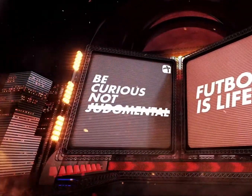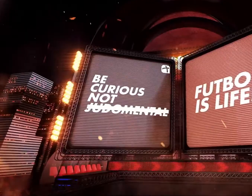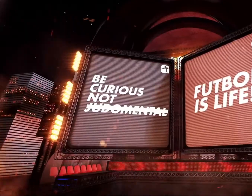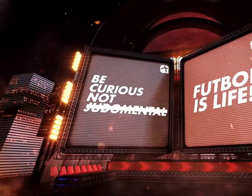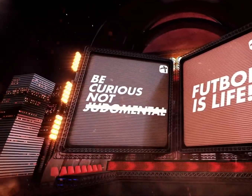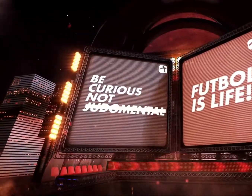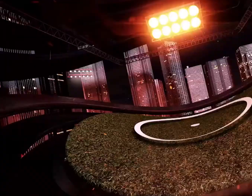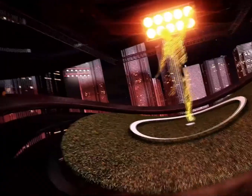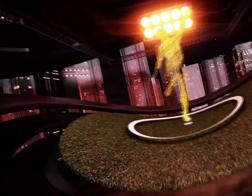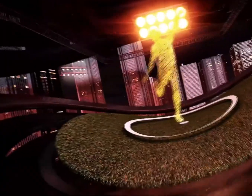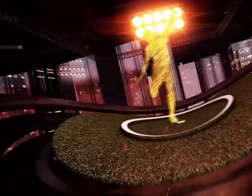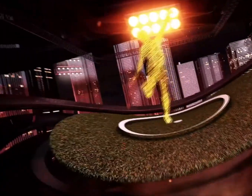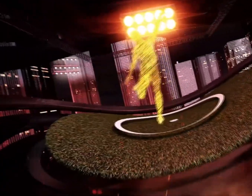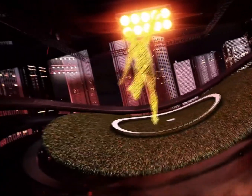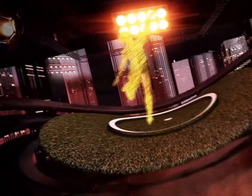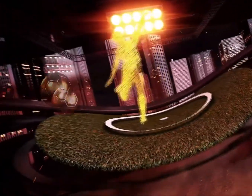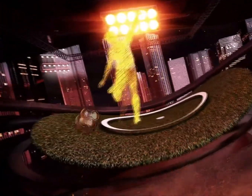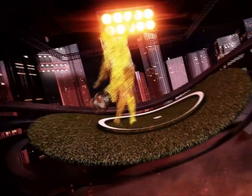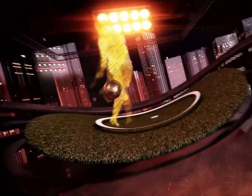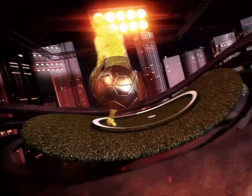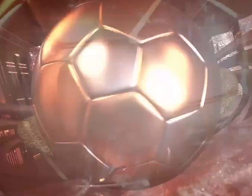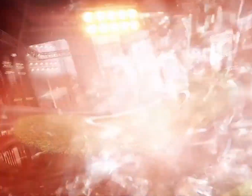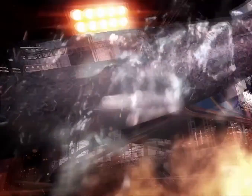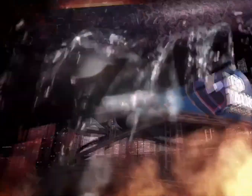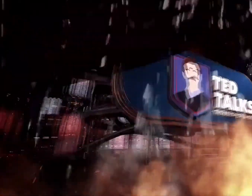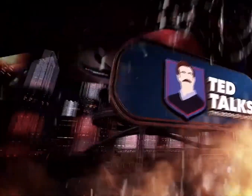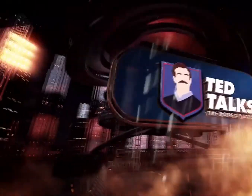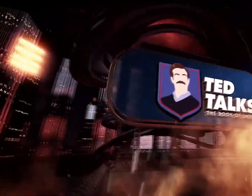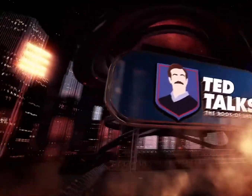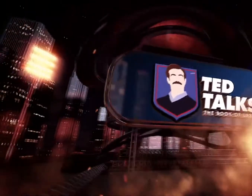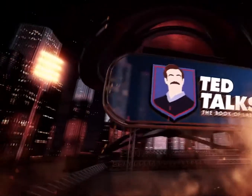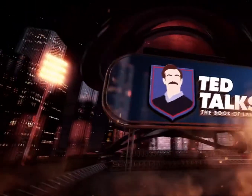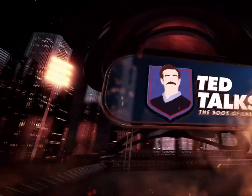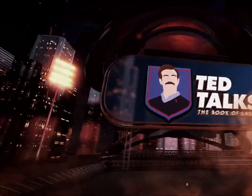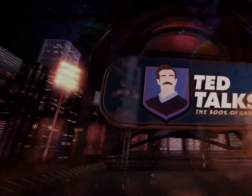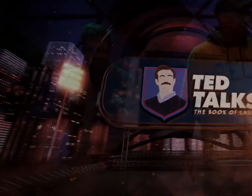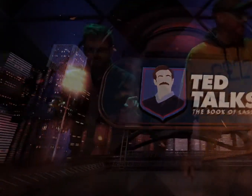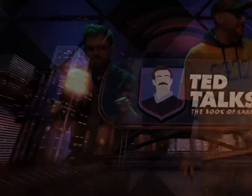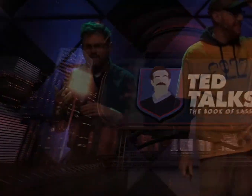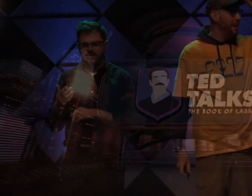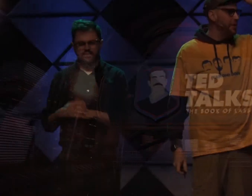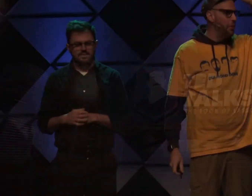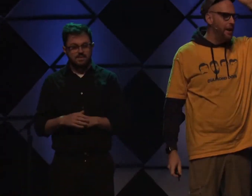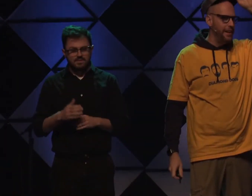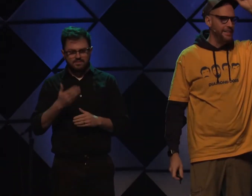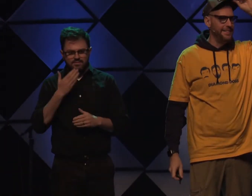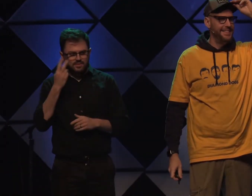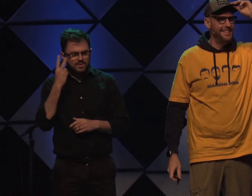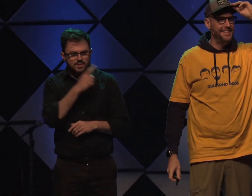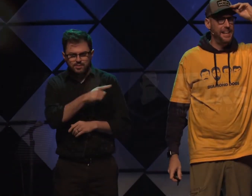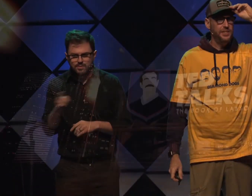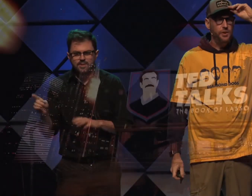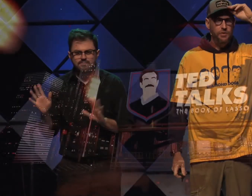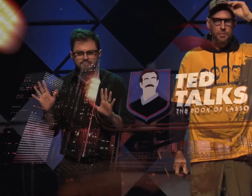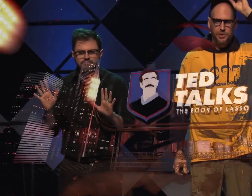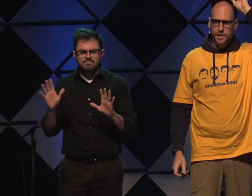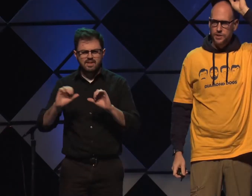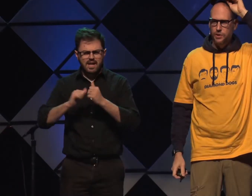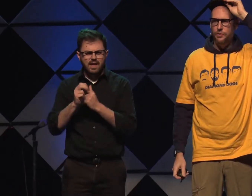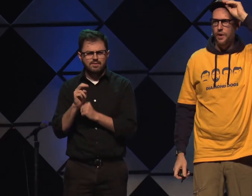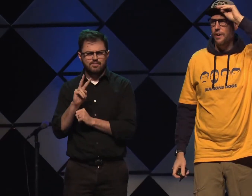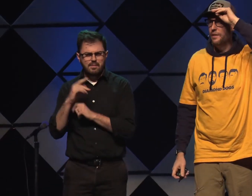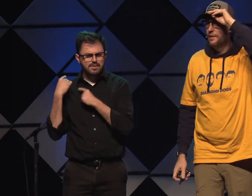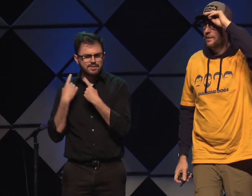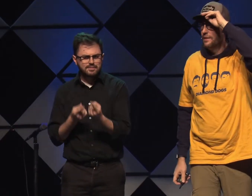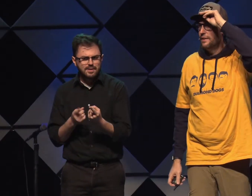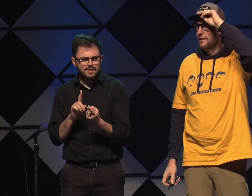Heaven knows I tried. Hey, good morning. Good to see everyone. How's November treating you